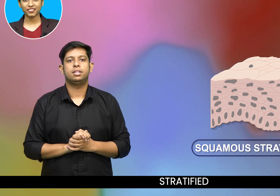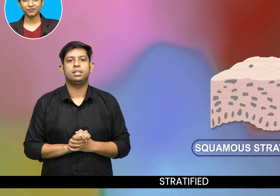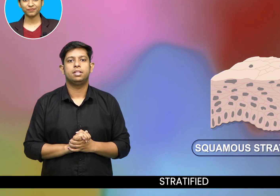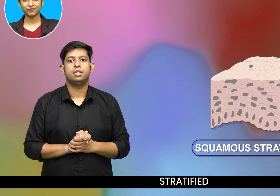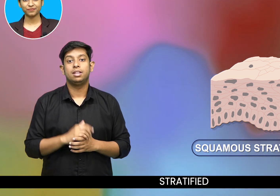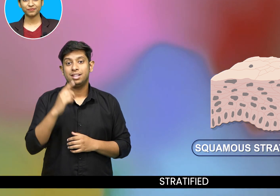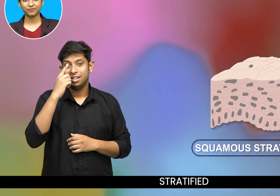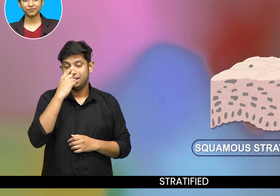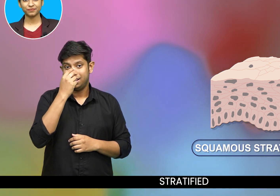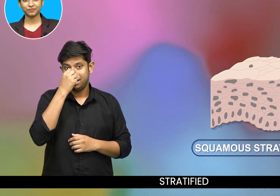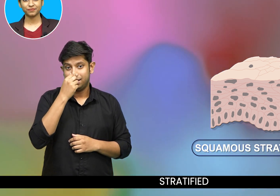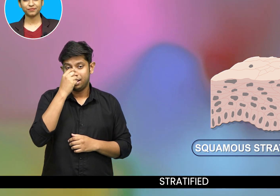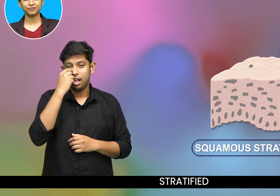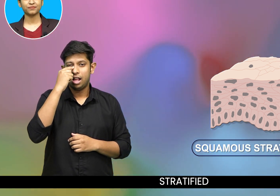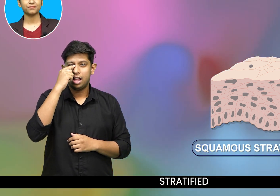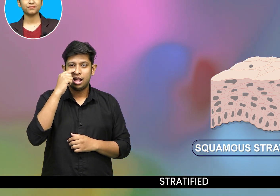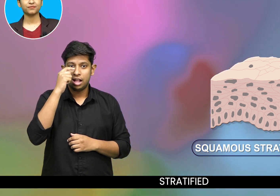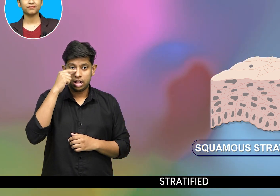stratified,